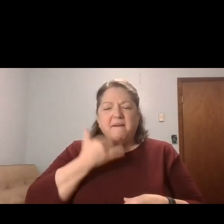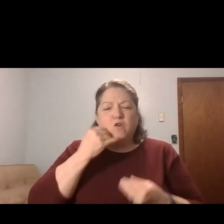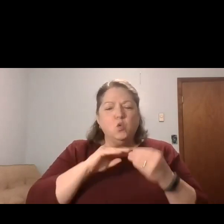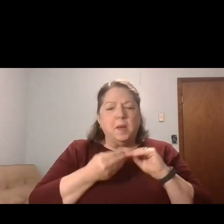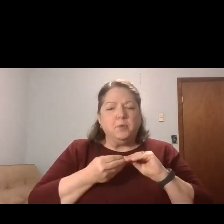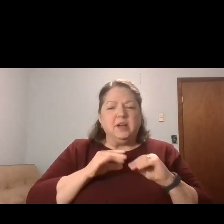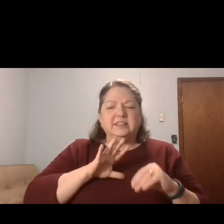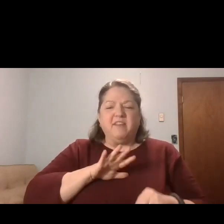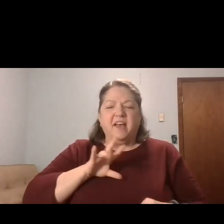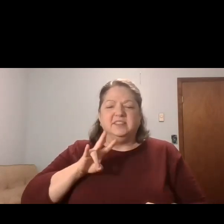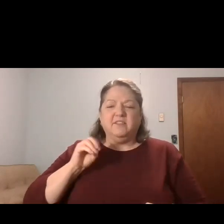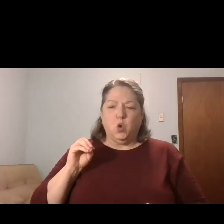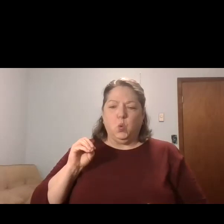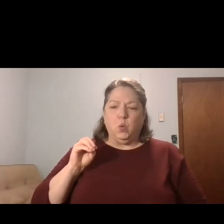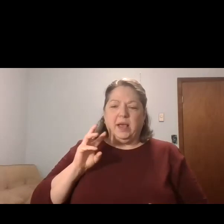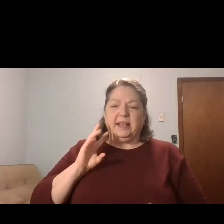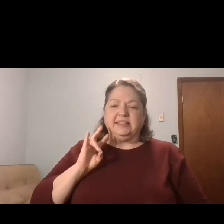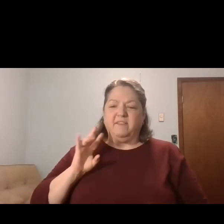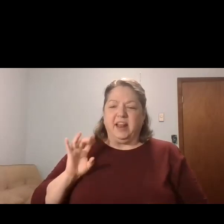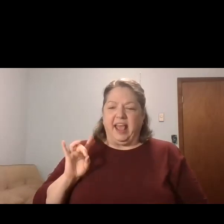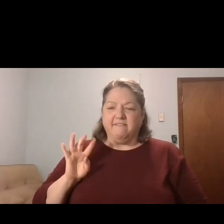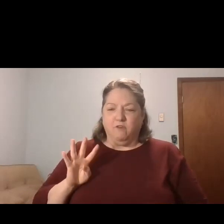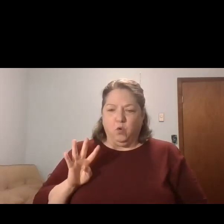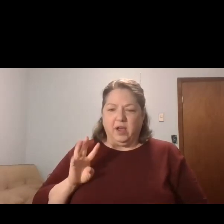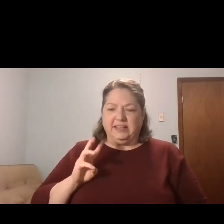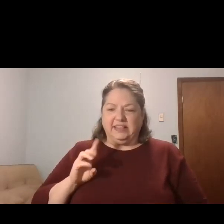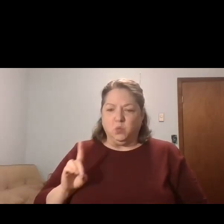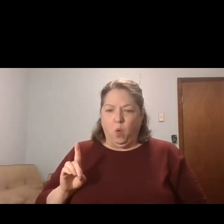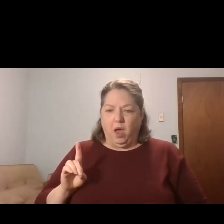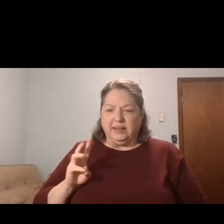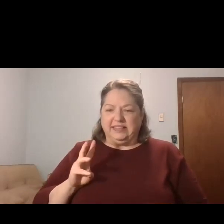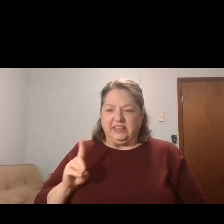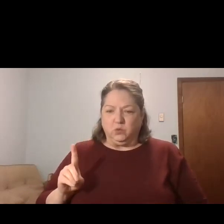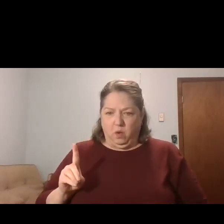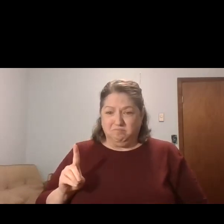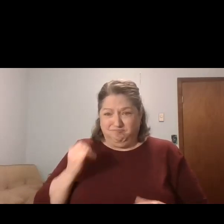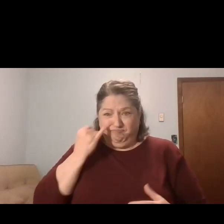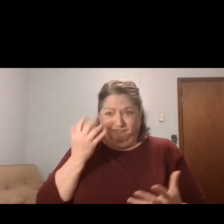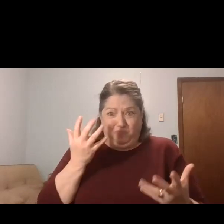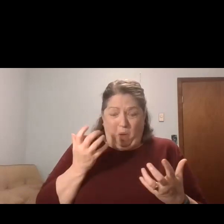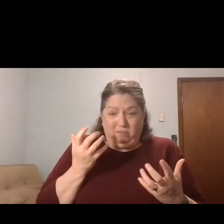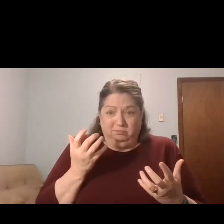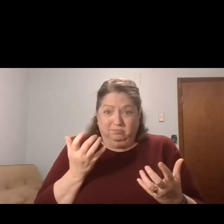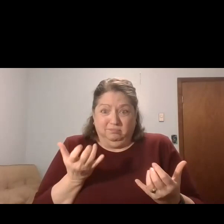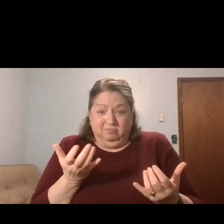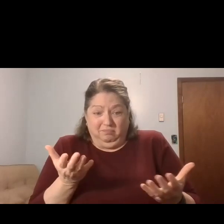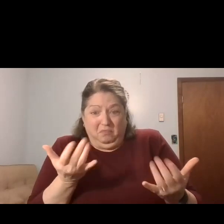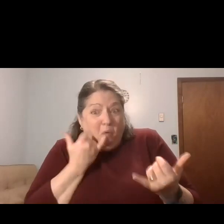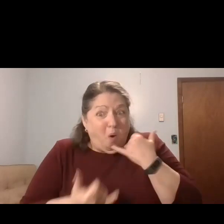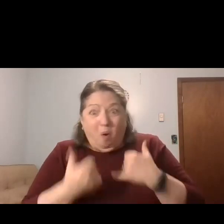570-784-6161. If you have any questions regarding the messages you're hearing, if you need to talk, if you need prayer, feel free to call me, Pastor